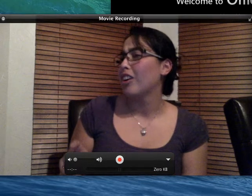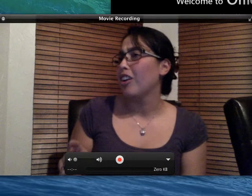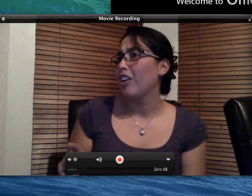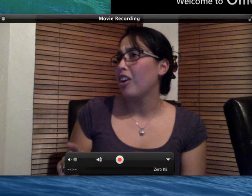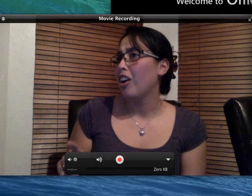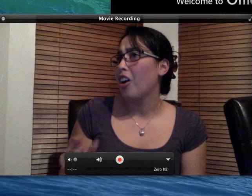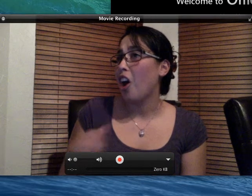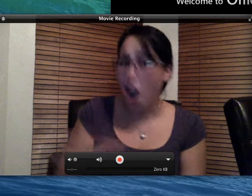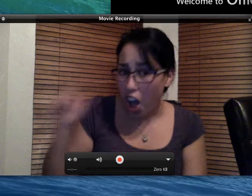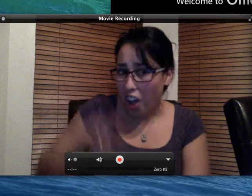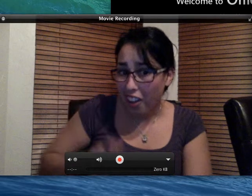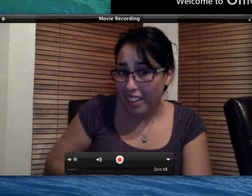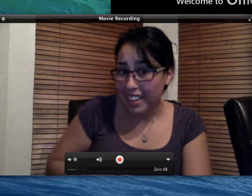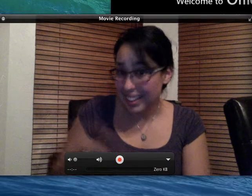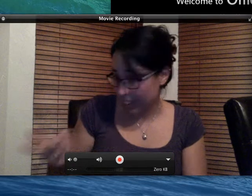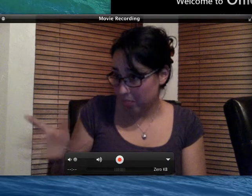said,